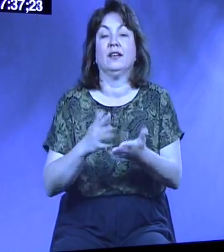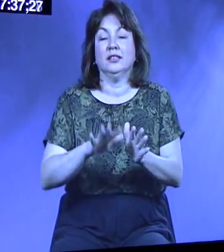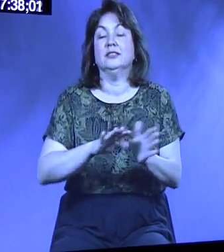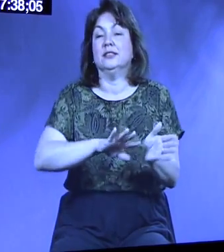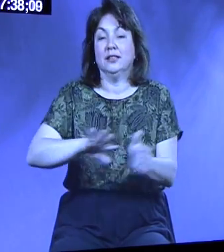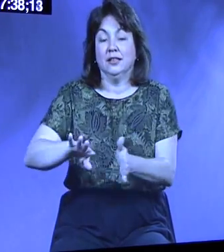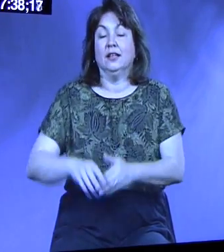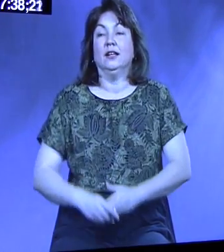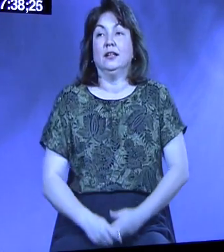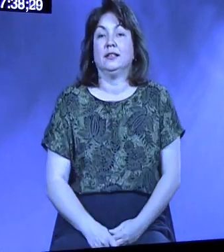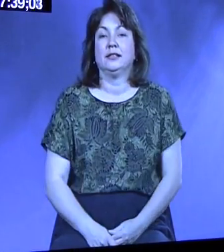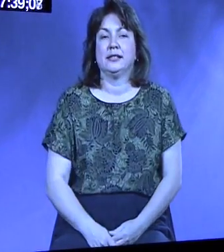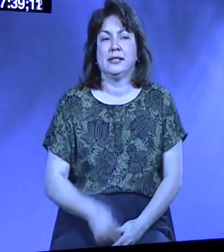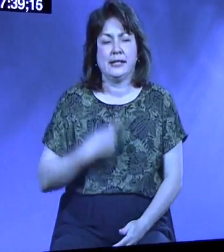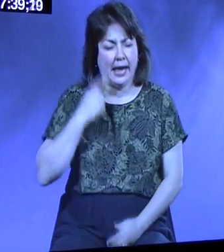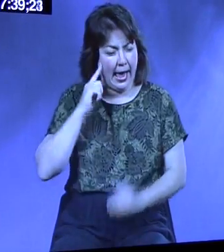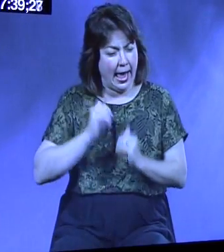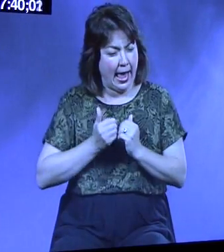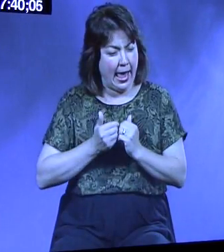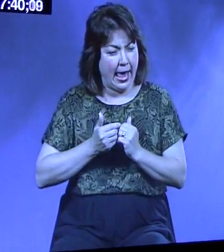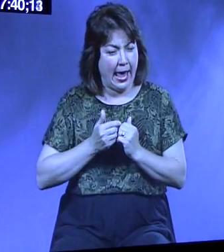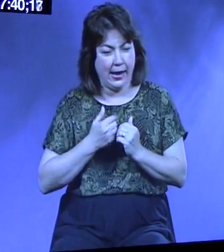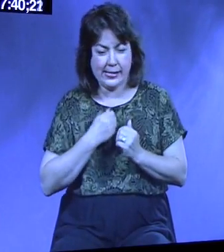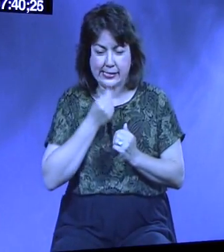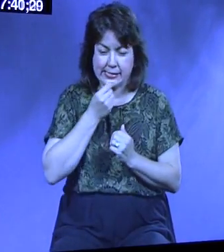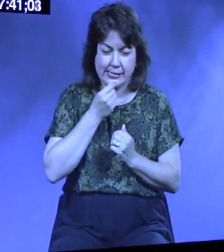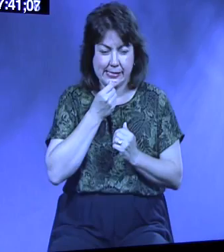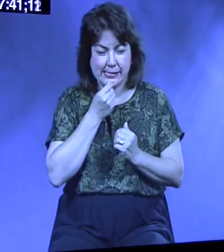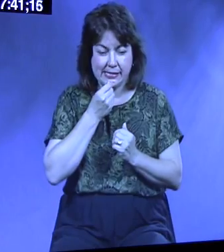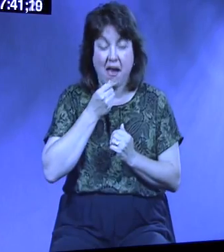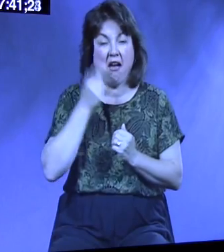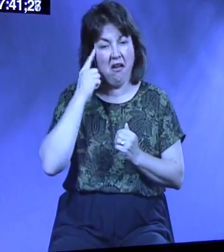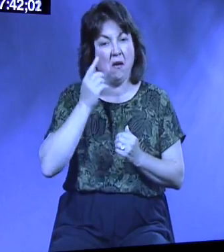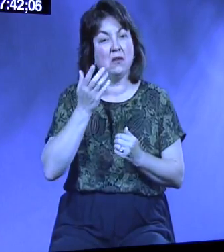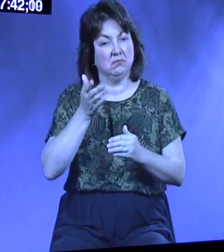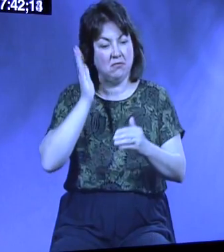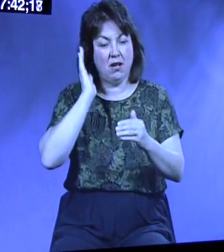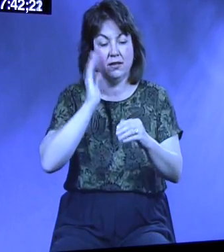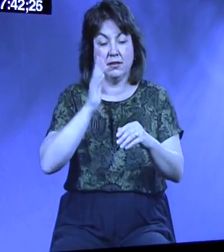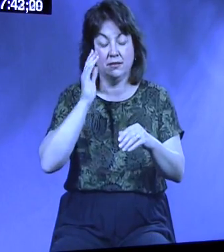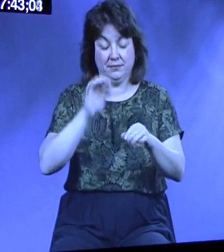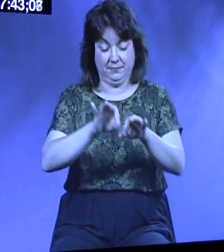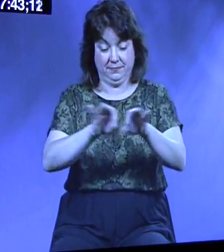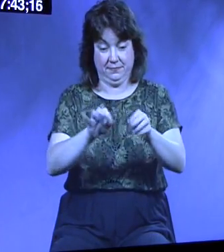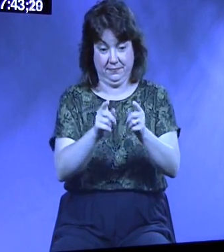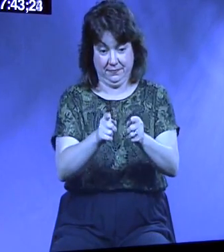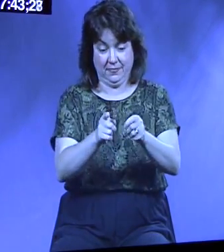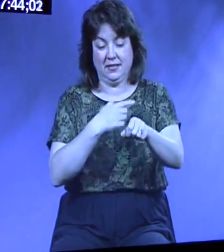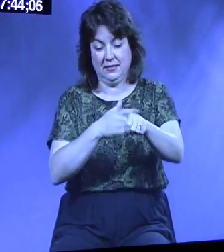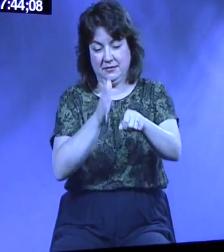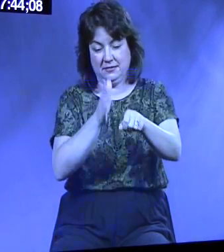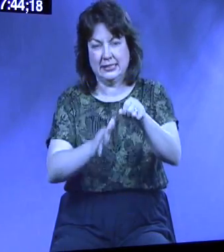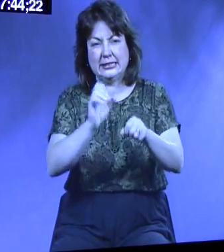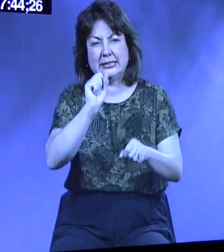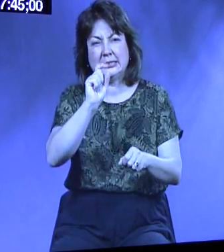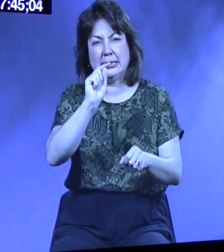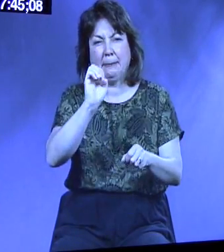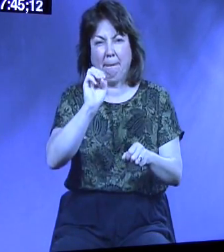dry, and I tried to figure out how I was going to go about doing this. I decided I was going to chop